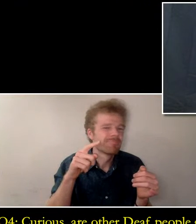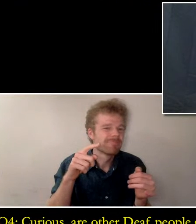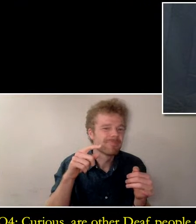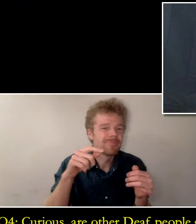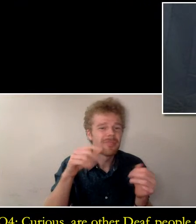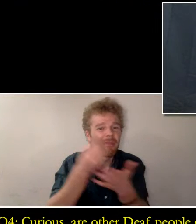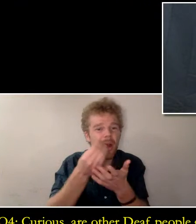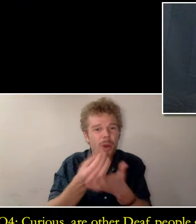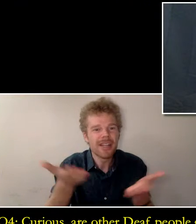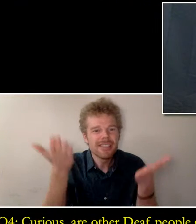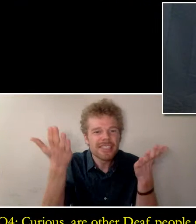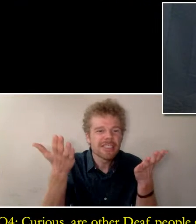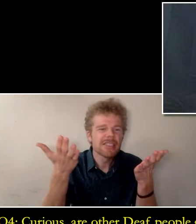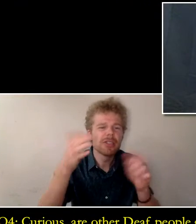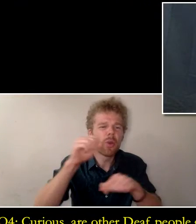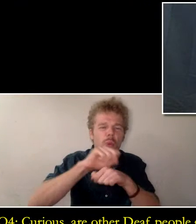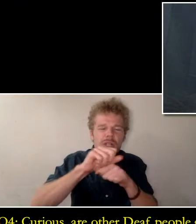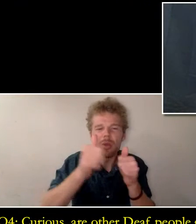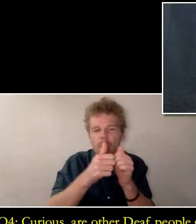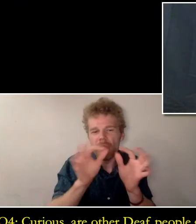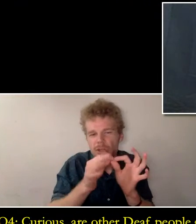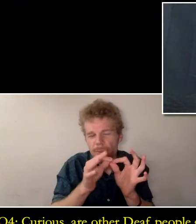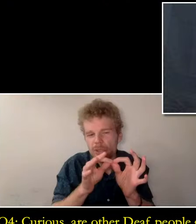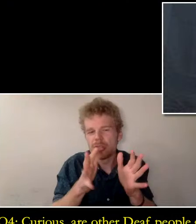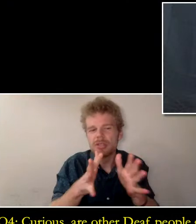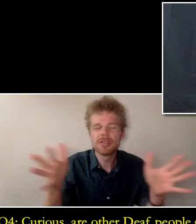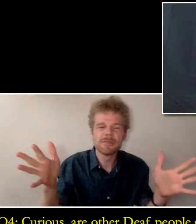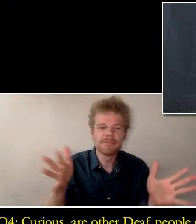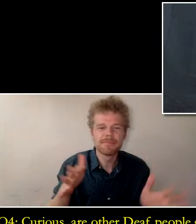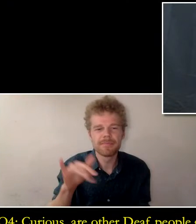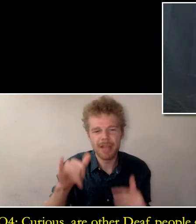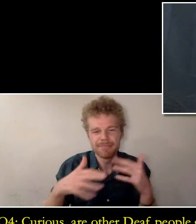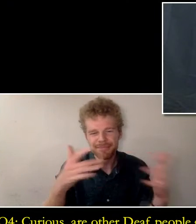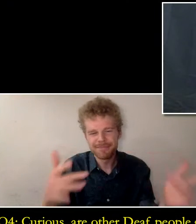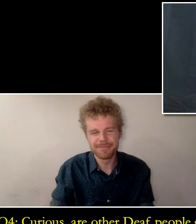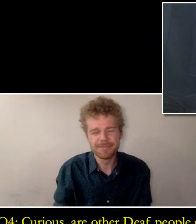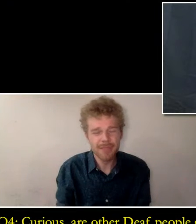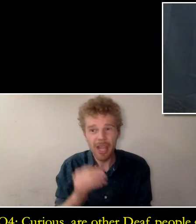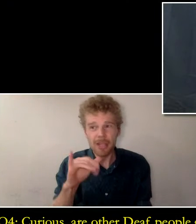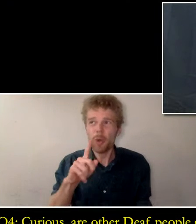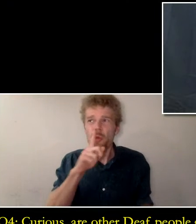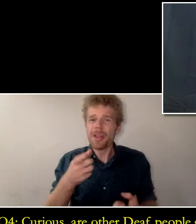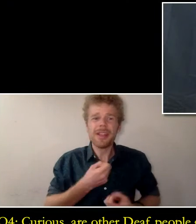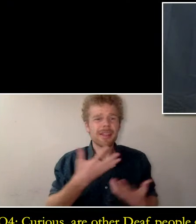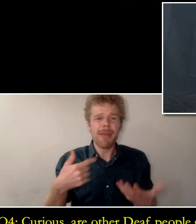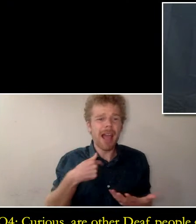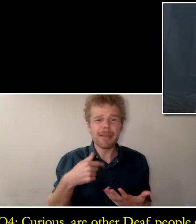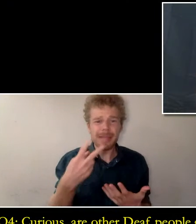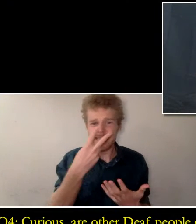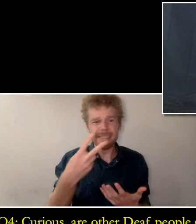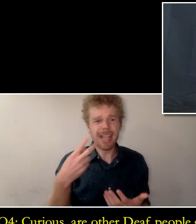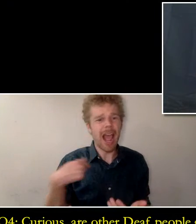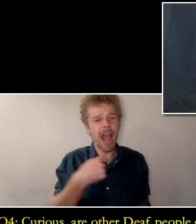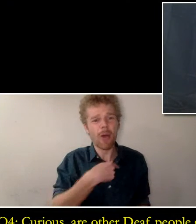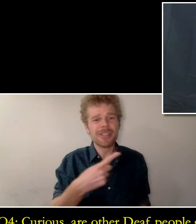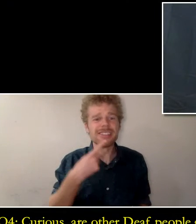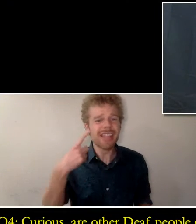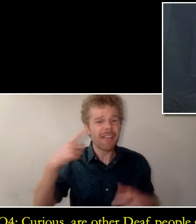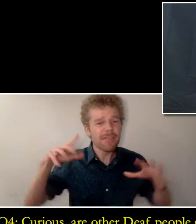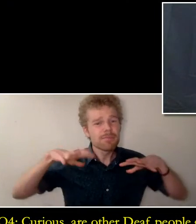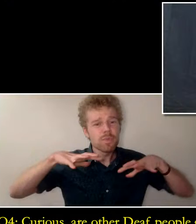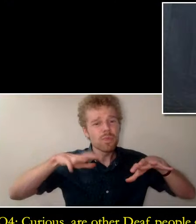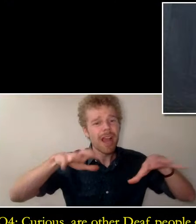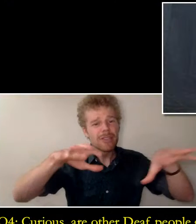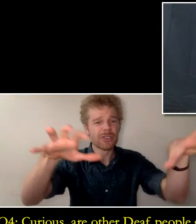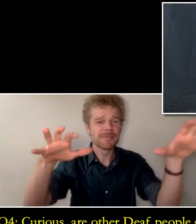funding using websites like ActBlue, getting creative with our fundraising in general, figuring out how to coordinate